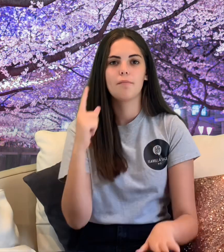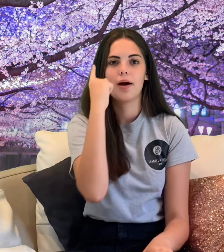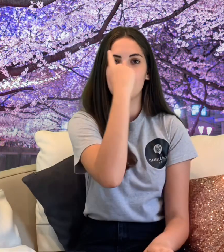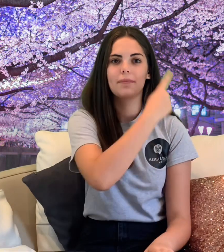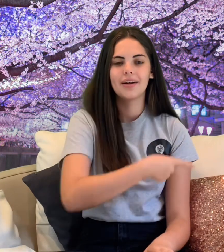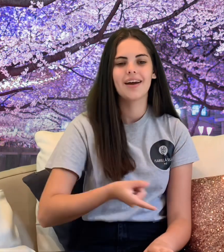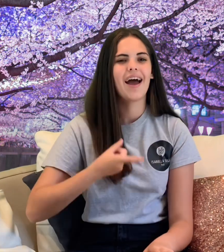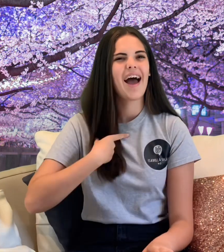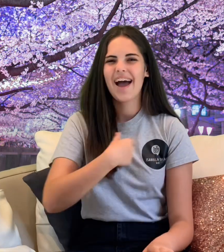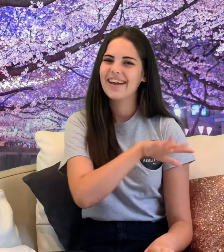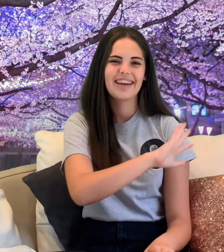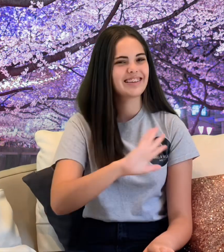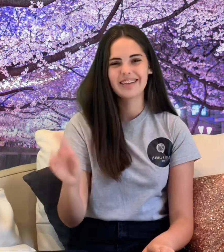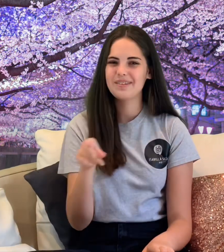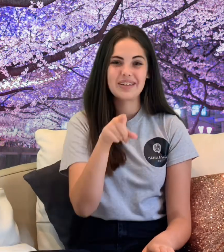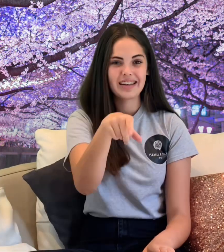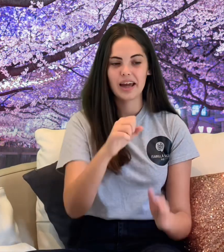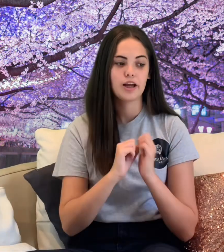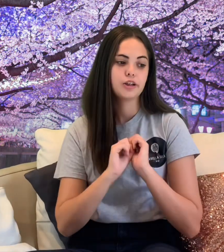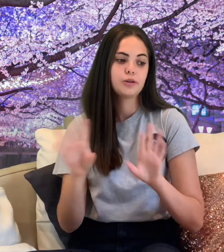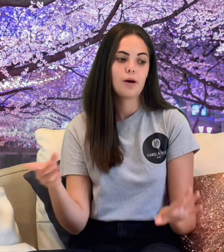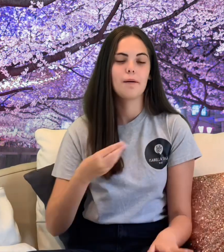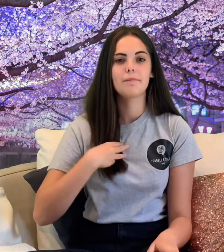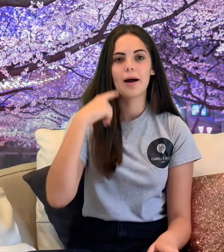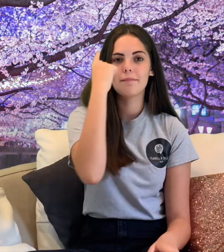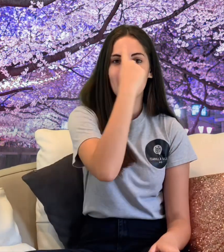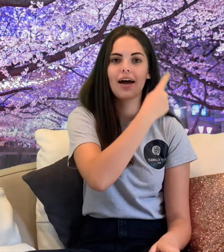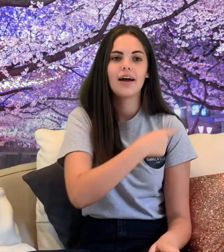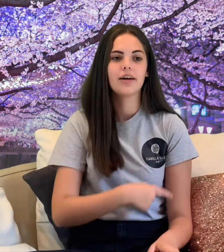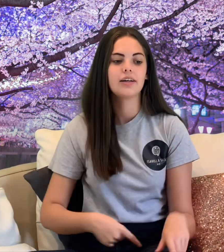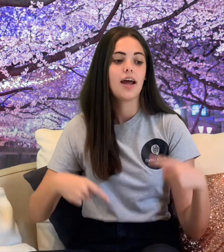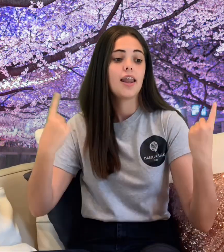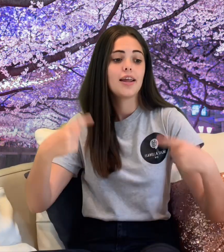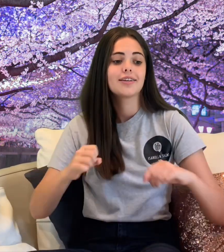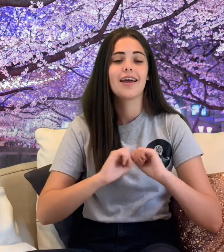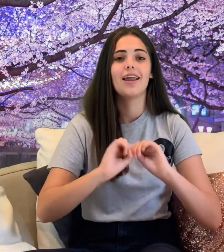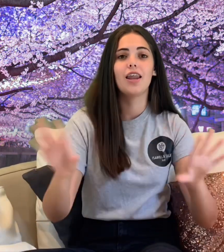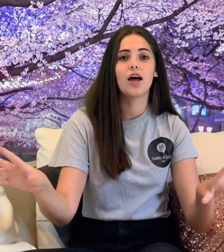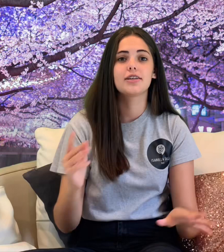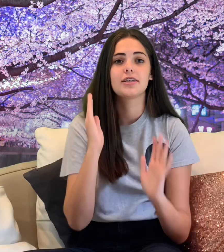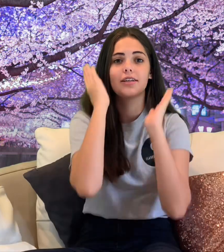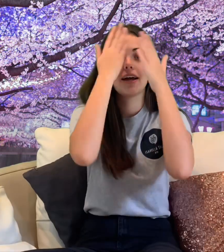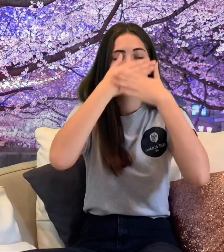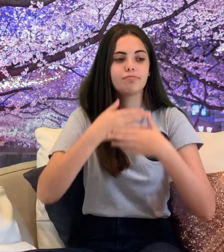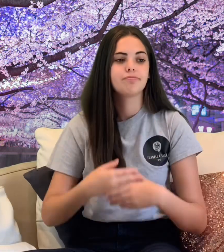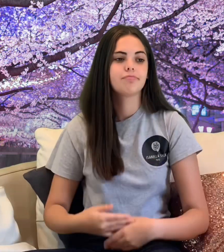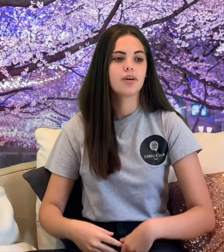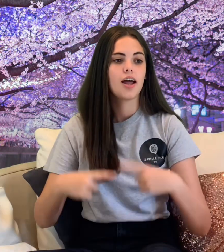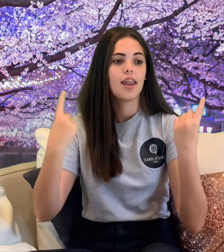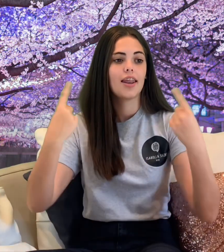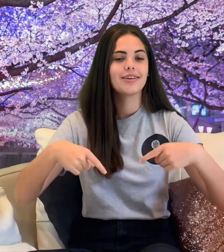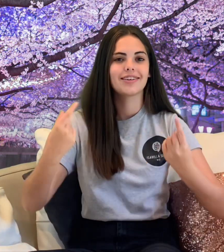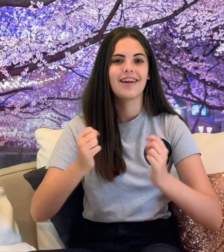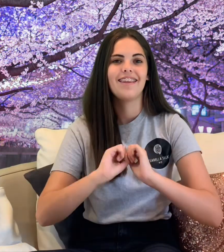my mind. I can't seem to get you off my mind. Let's get lost tonight. Let's get